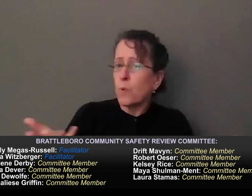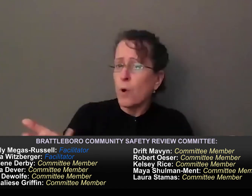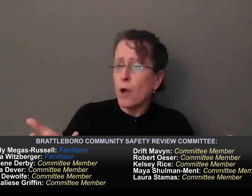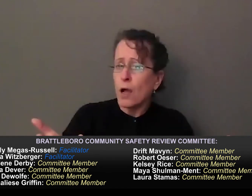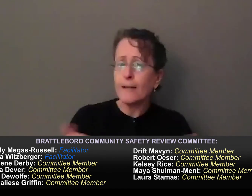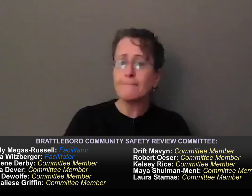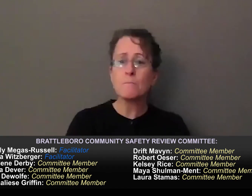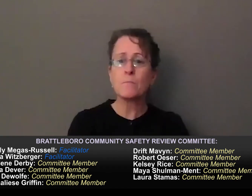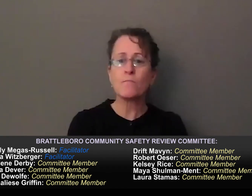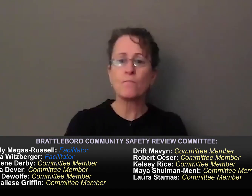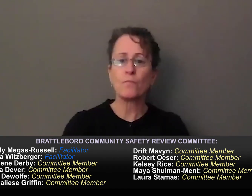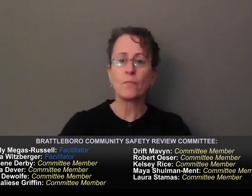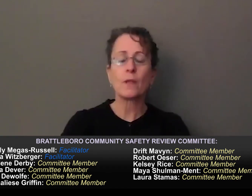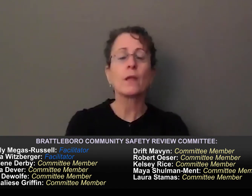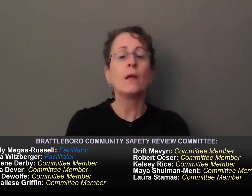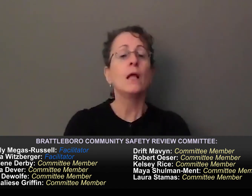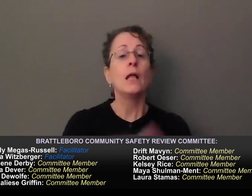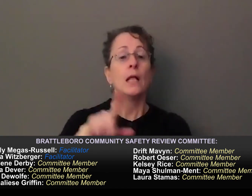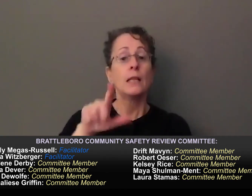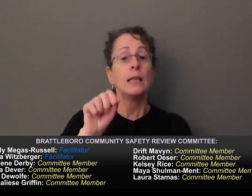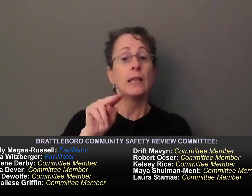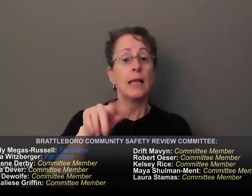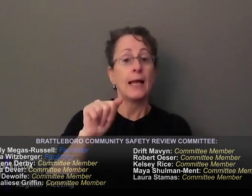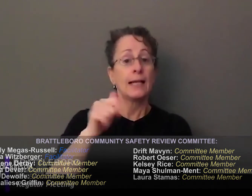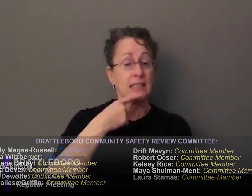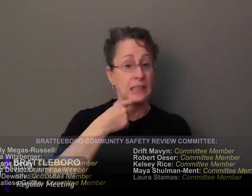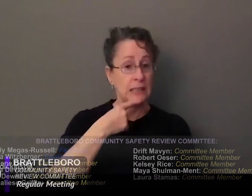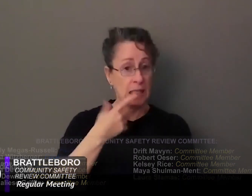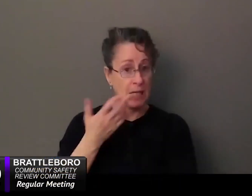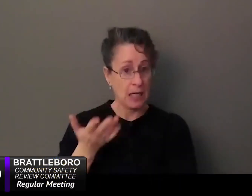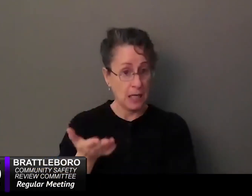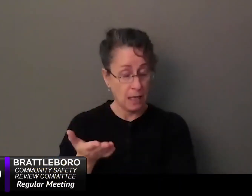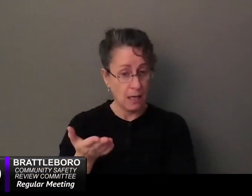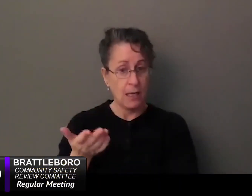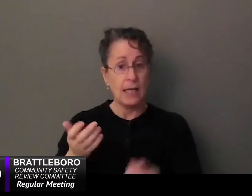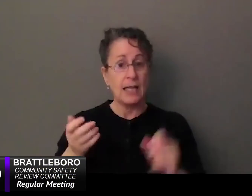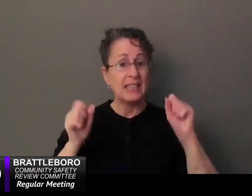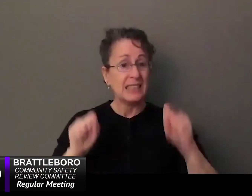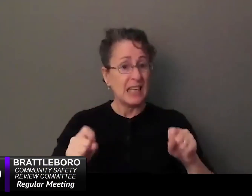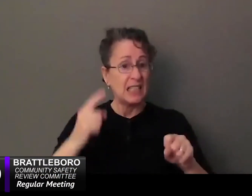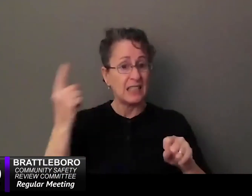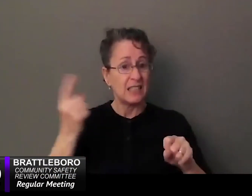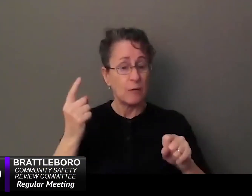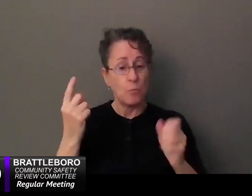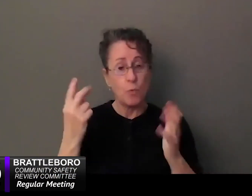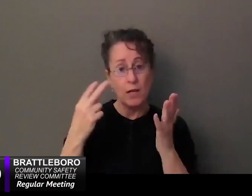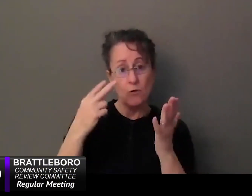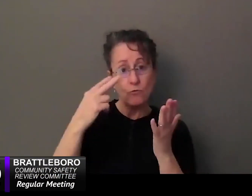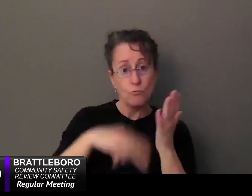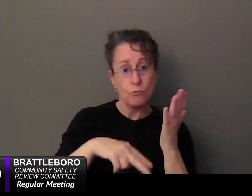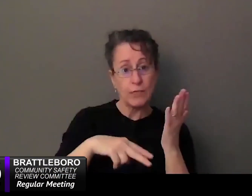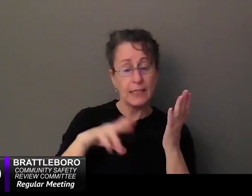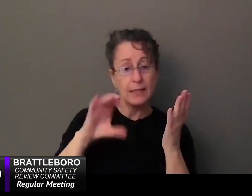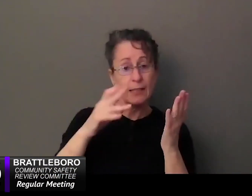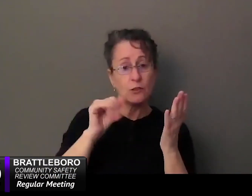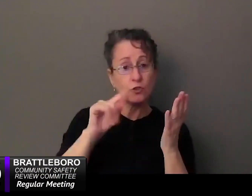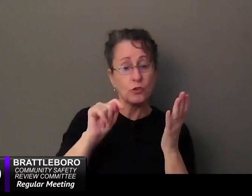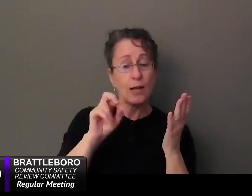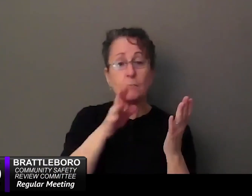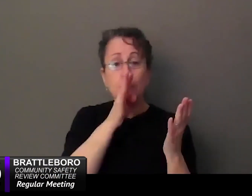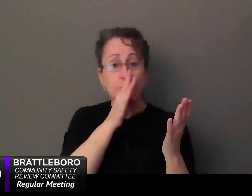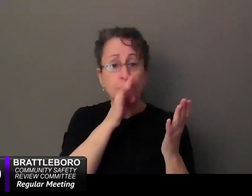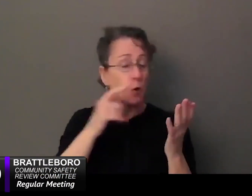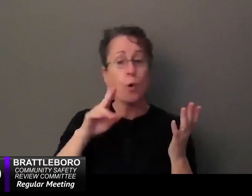I, if we do that, is there someone who's able to maybe read the chats or at least read what Kaz has to say so that everyone has